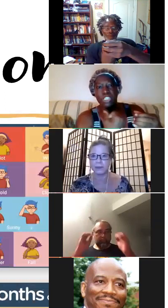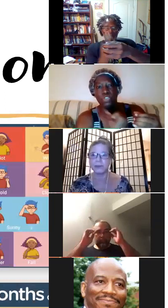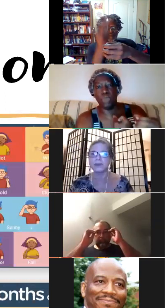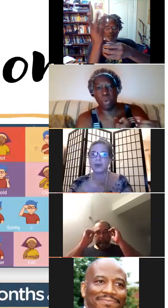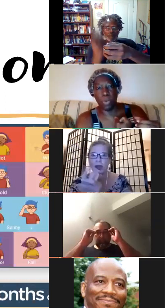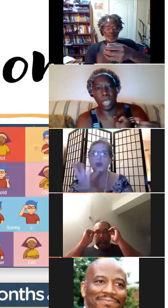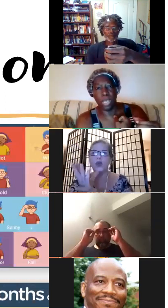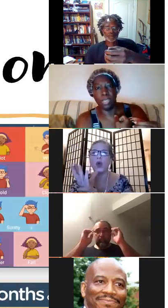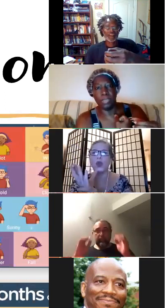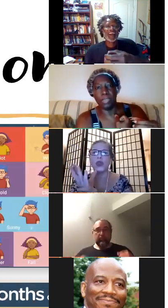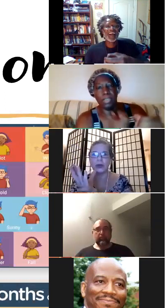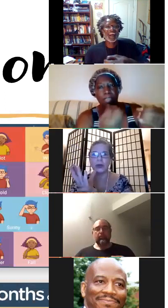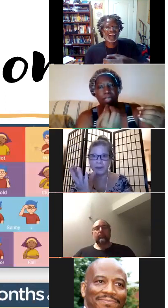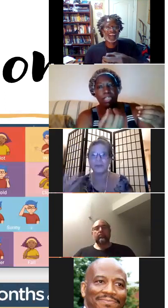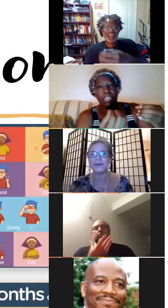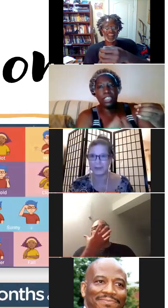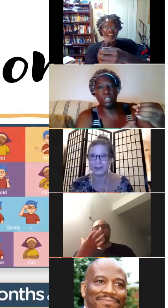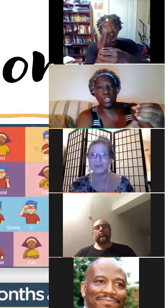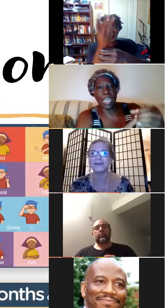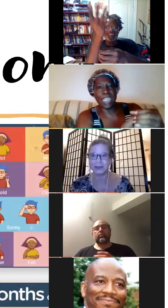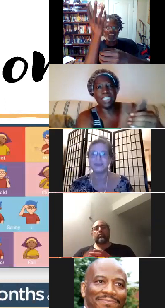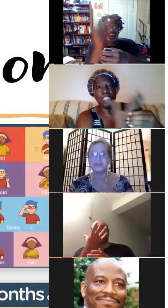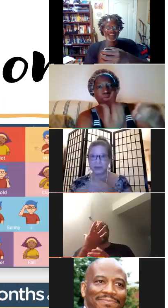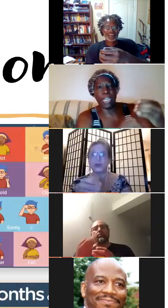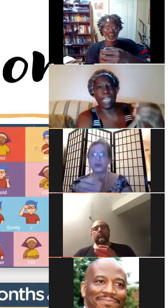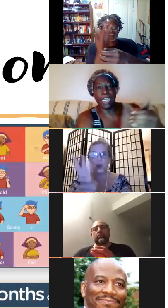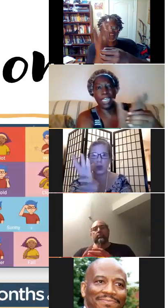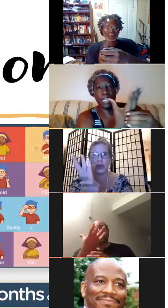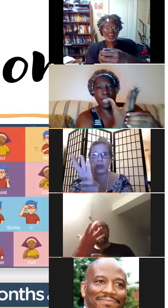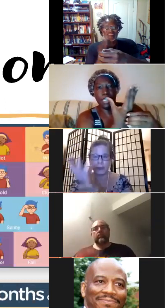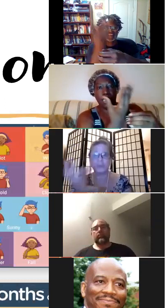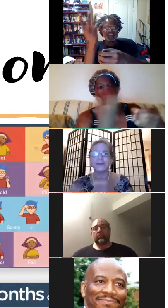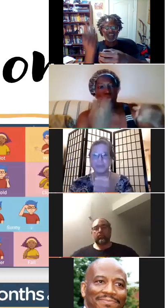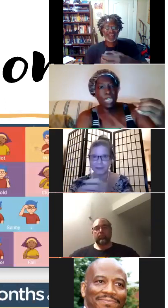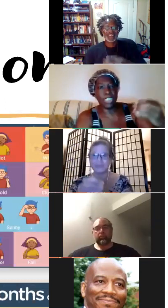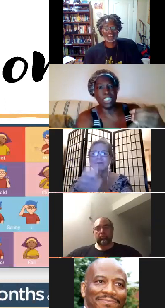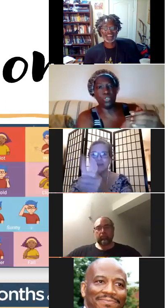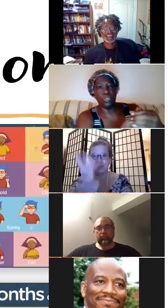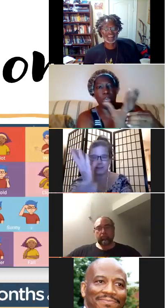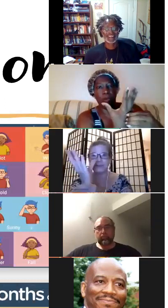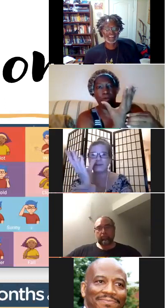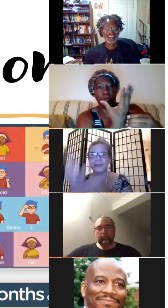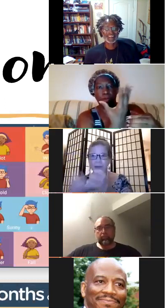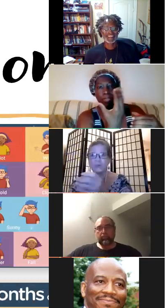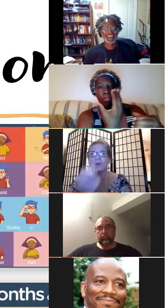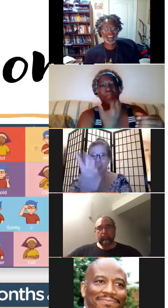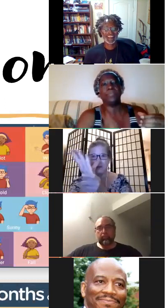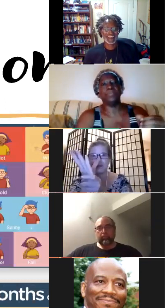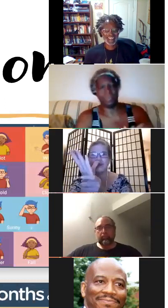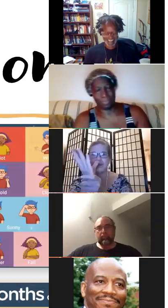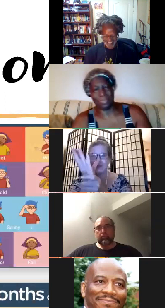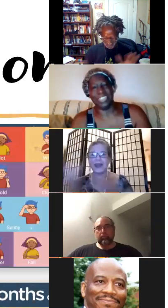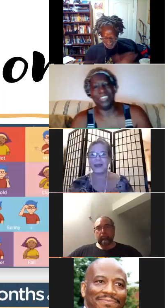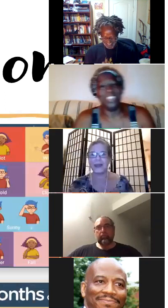that means grow. Oh. So twice is spring. Once is grow. Okay.